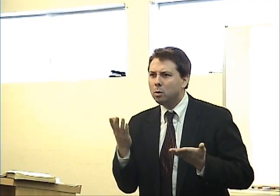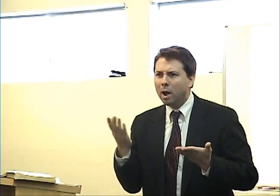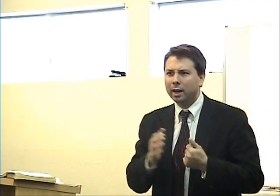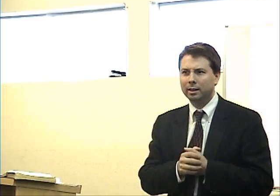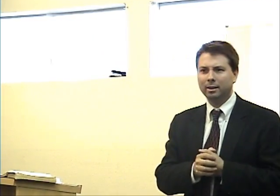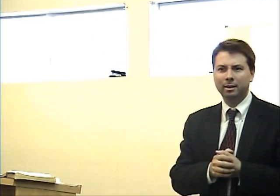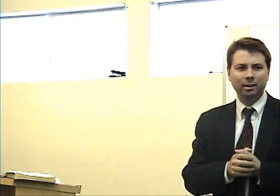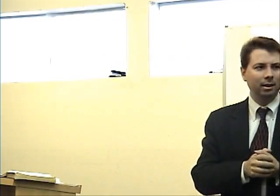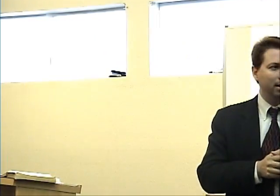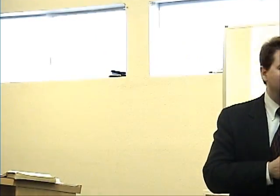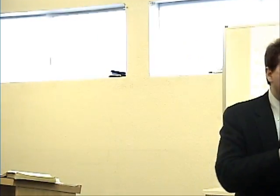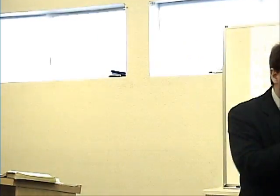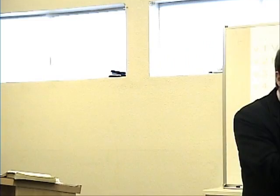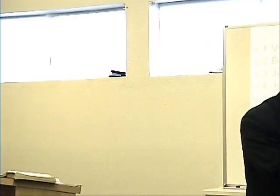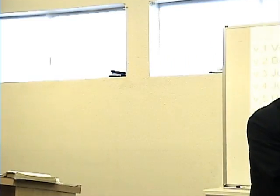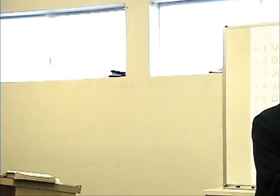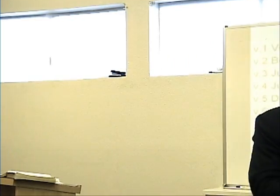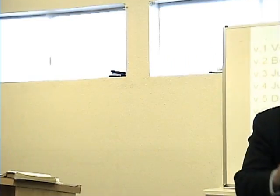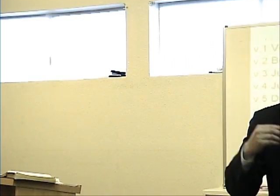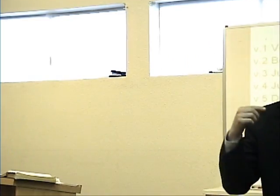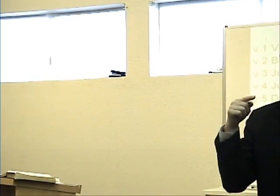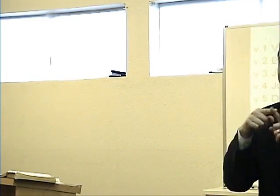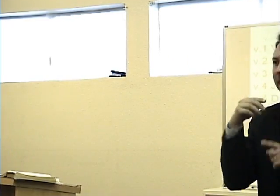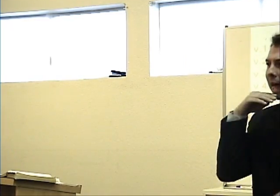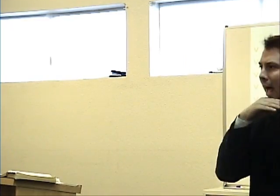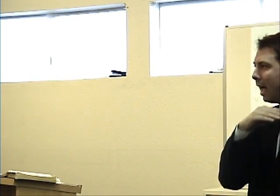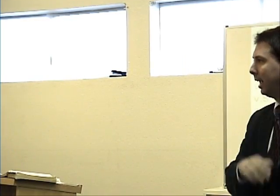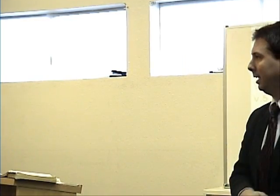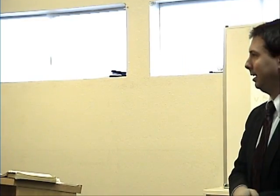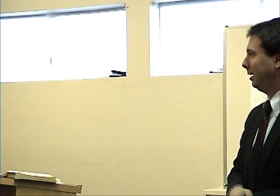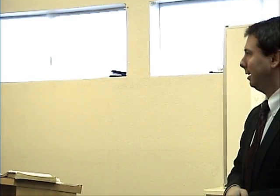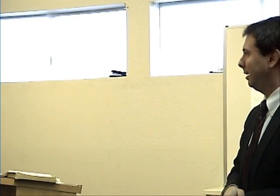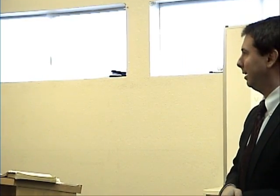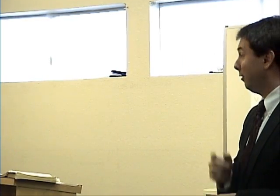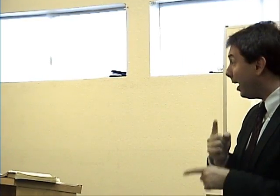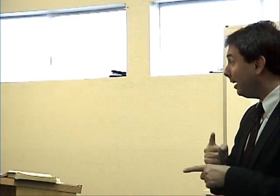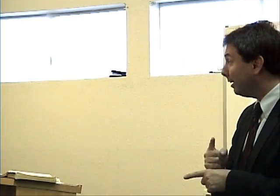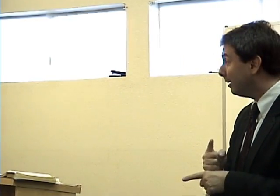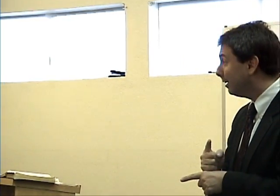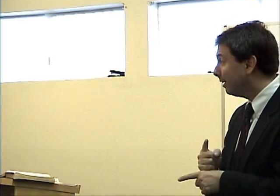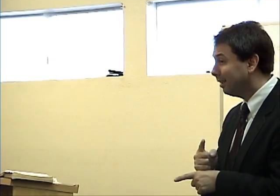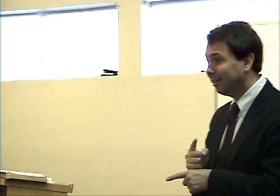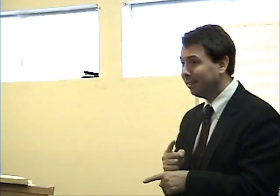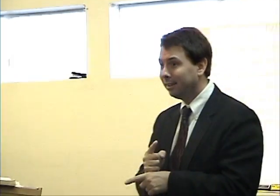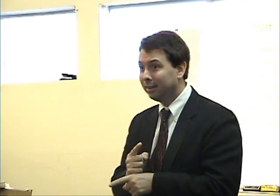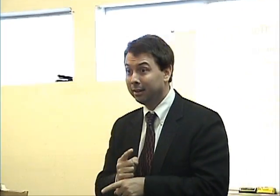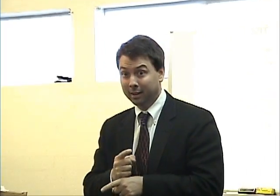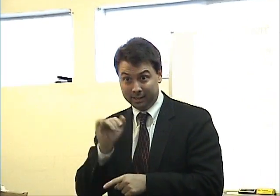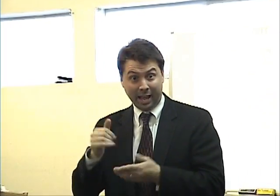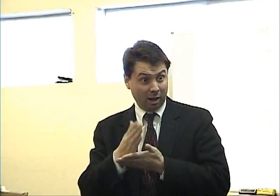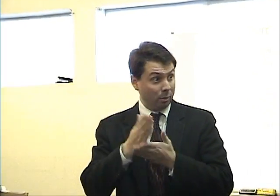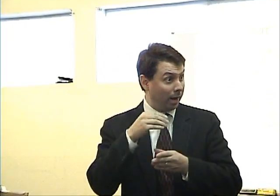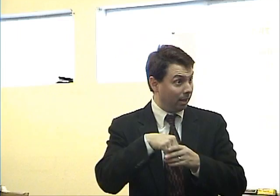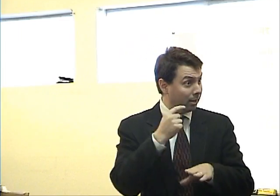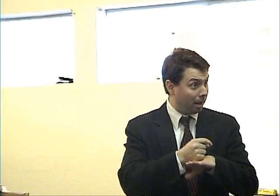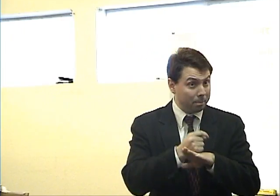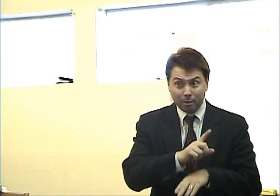what? They've been planning to lie. Right? Is that all right in the temple?